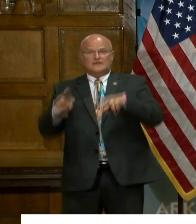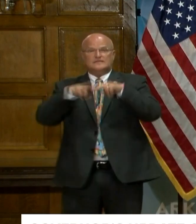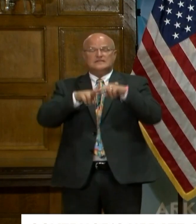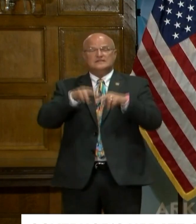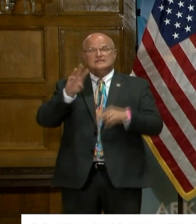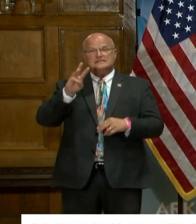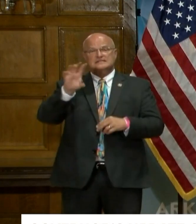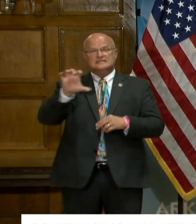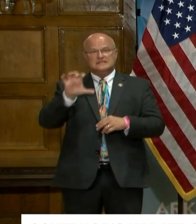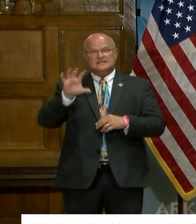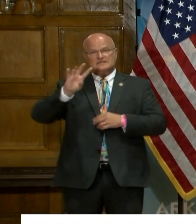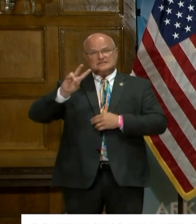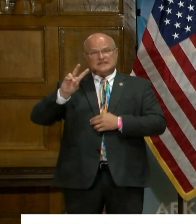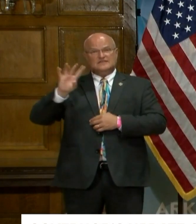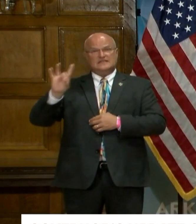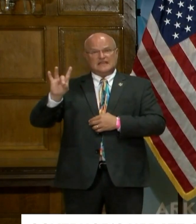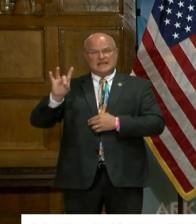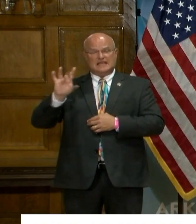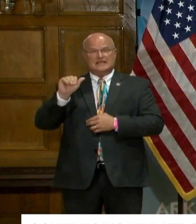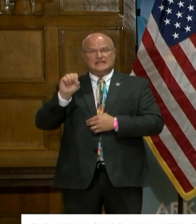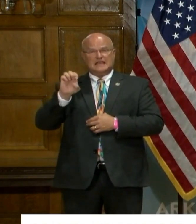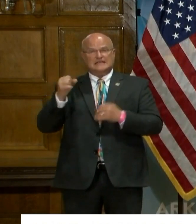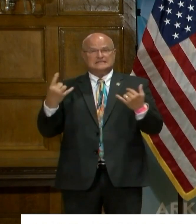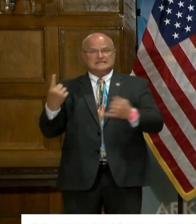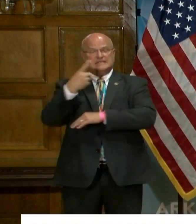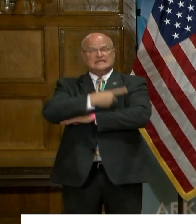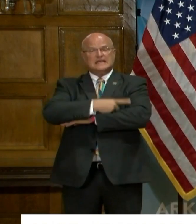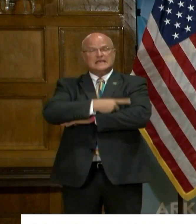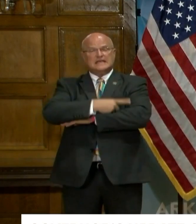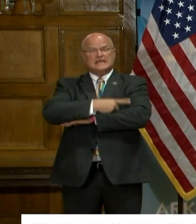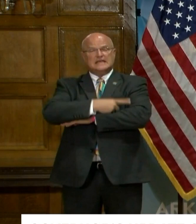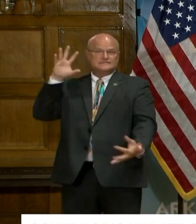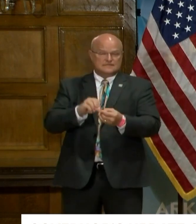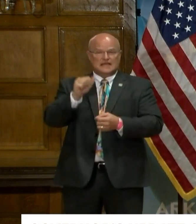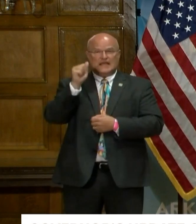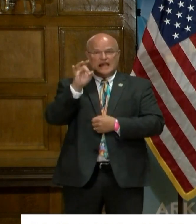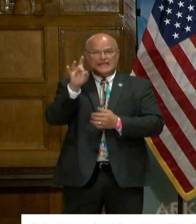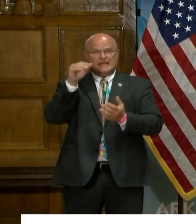additional 678 cases today. That brings us to